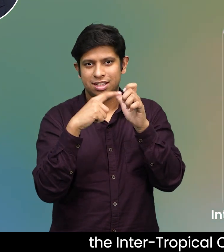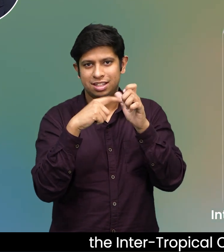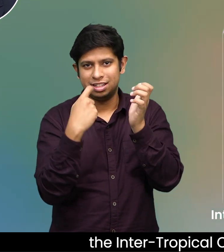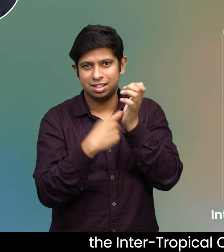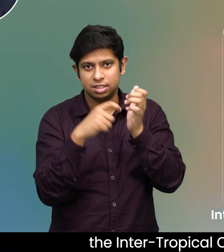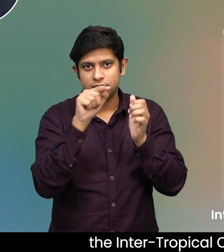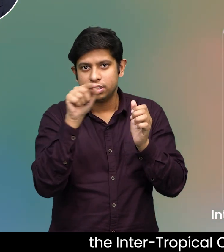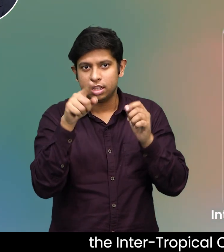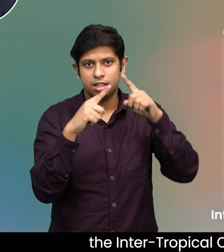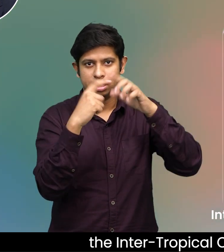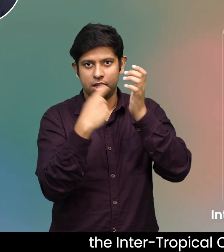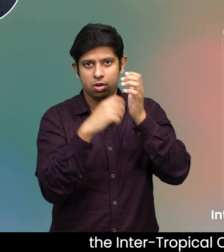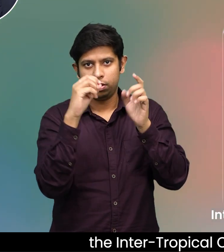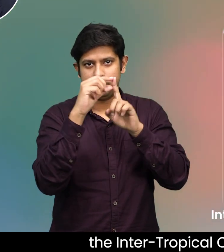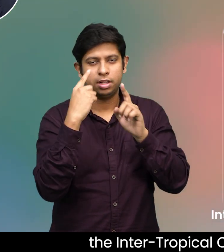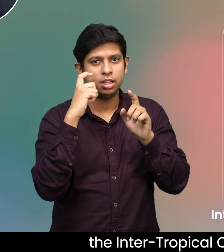zone.